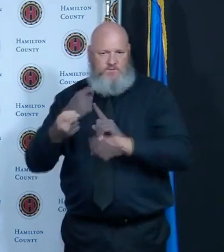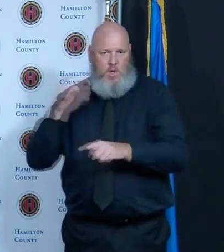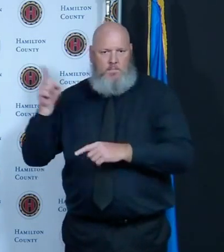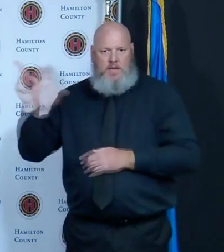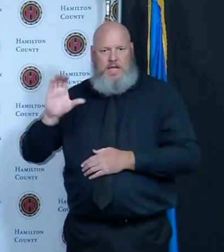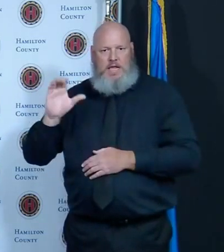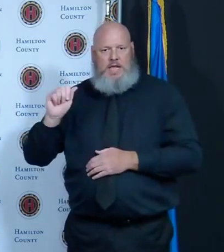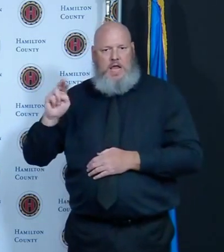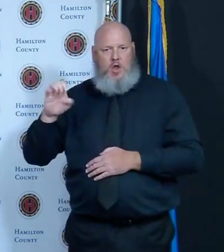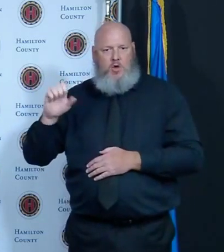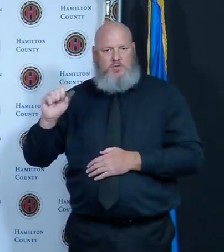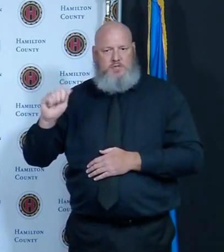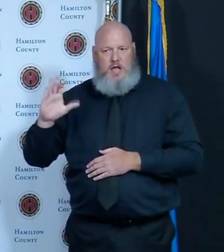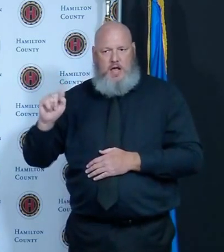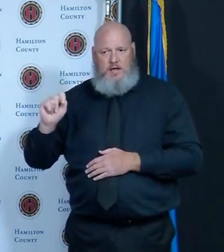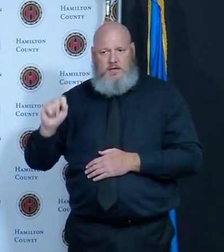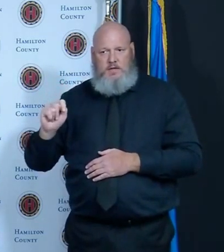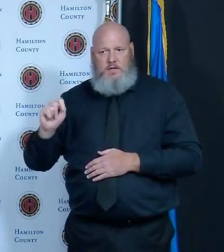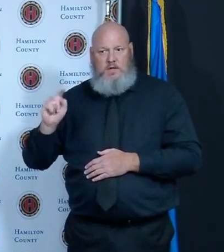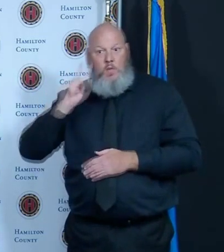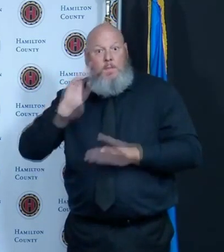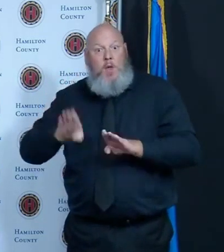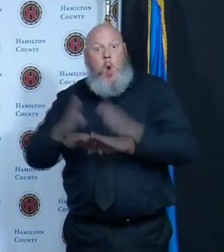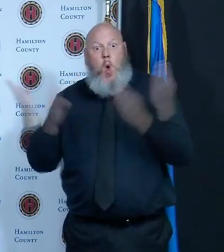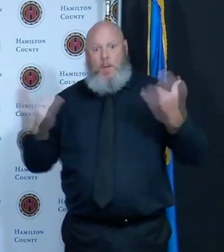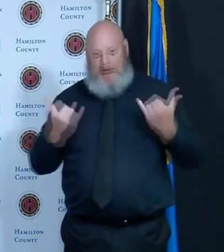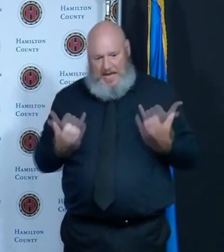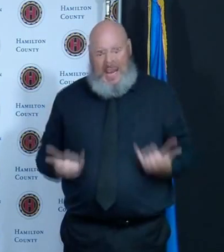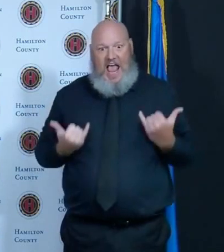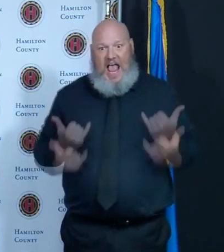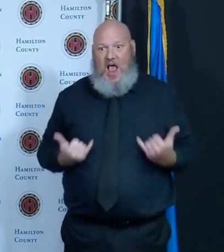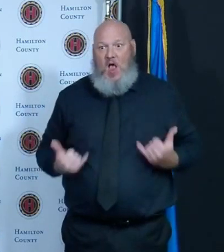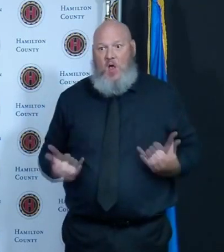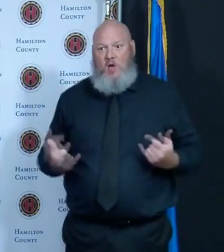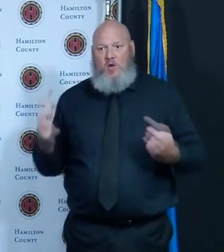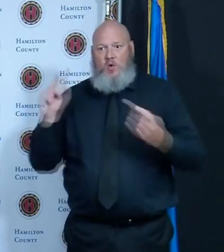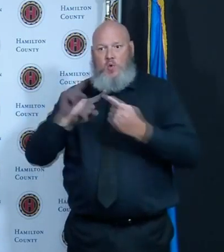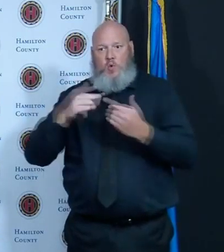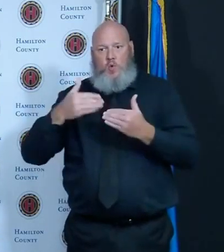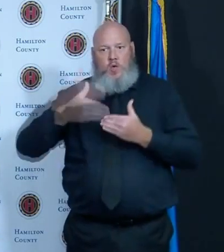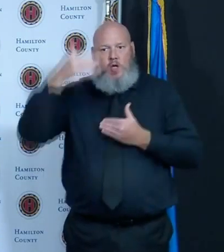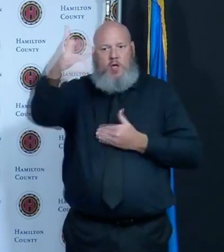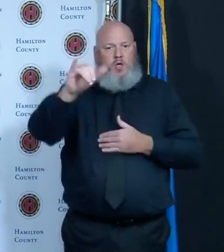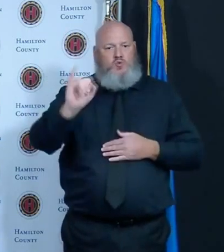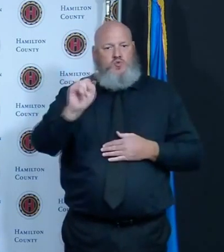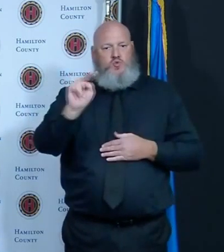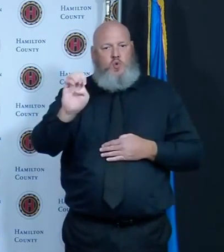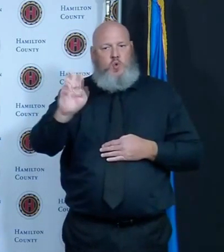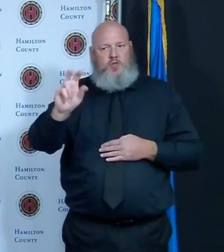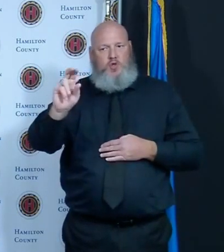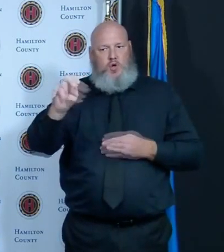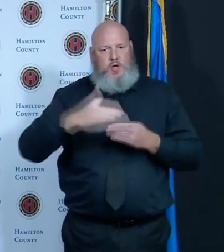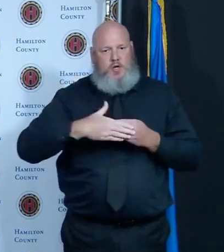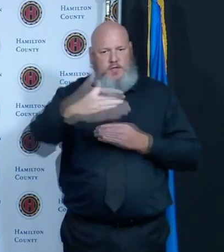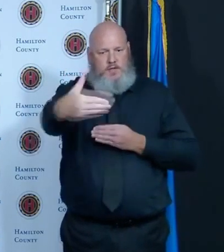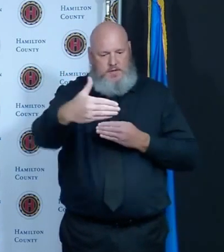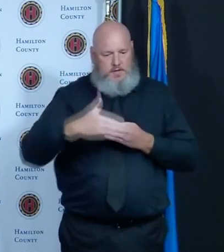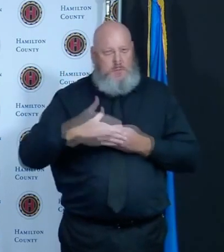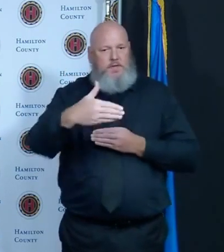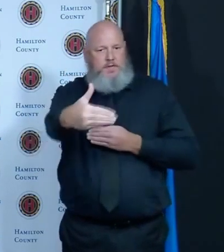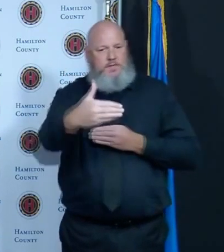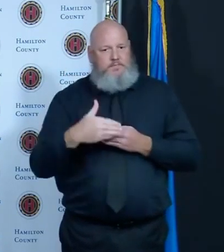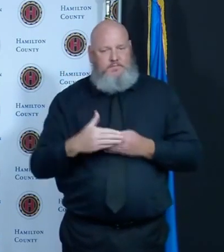first-come, first-served program. So we have spent a lot of time making sure all businesses and working with a number of partners,